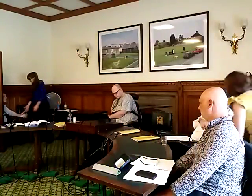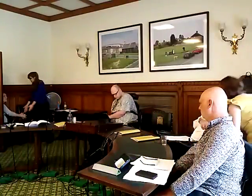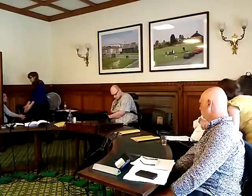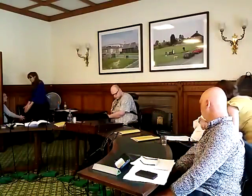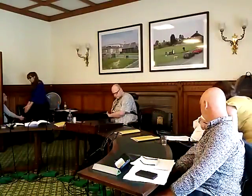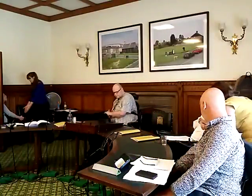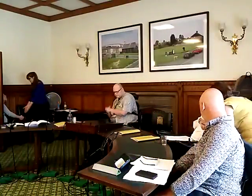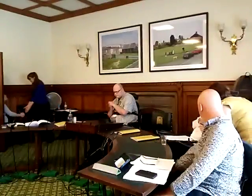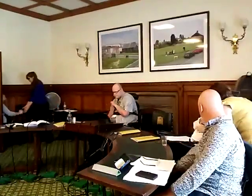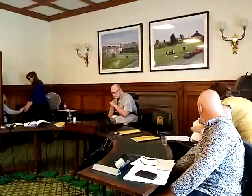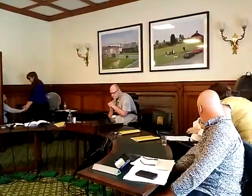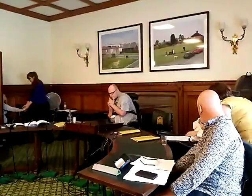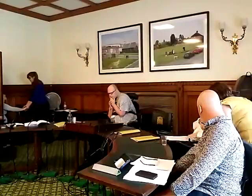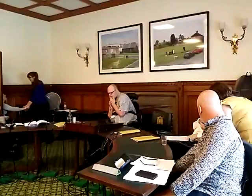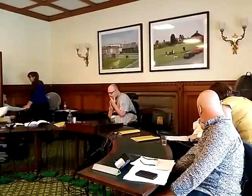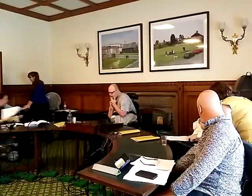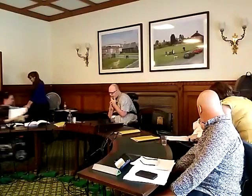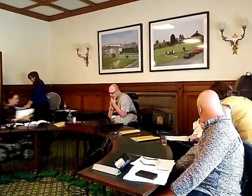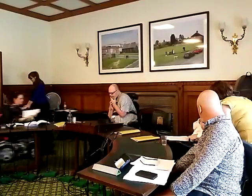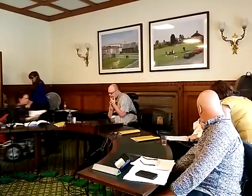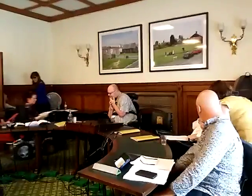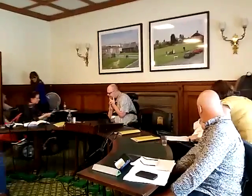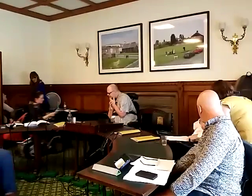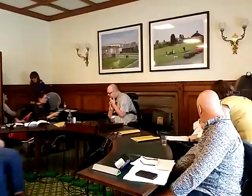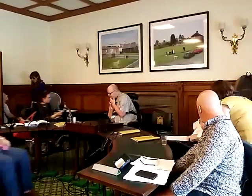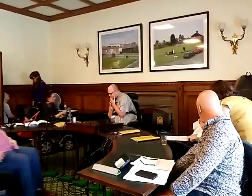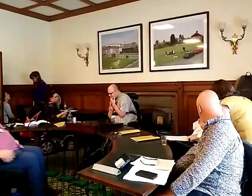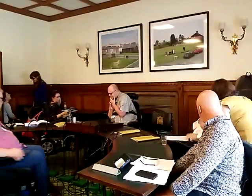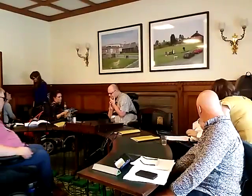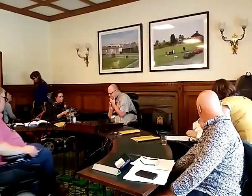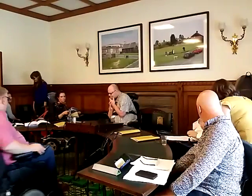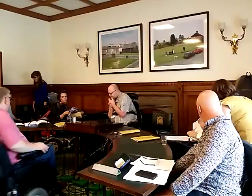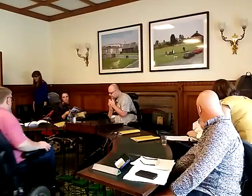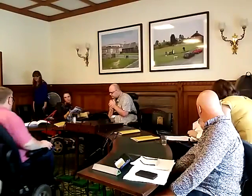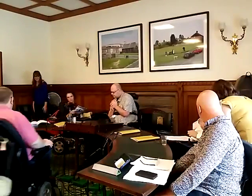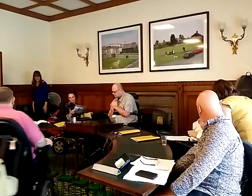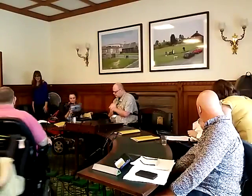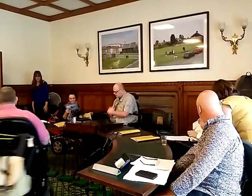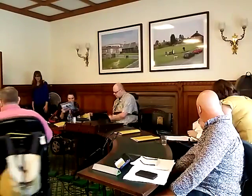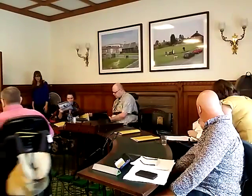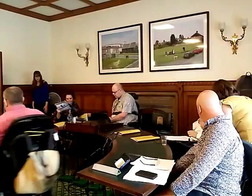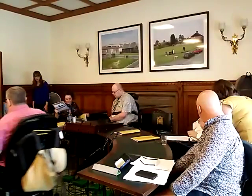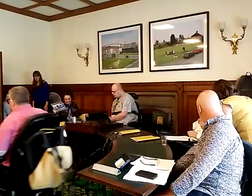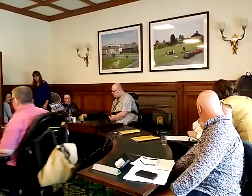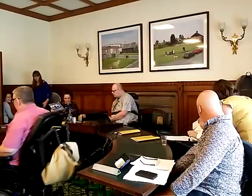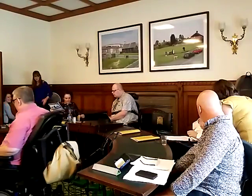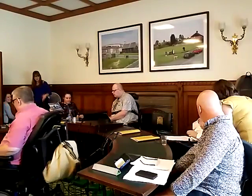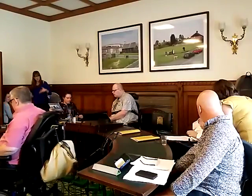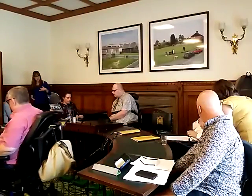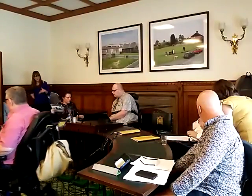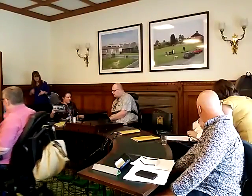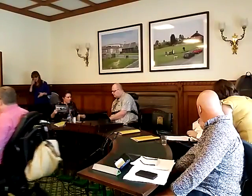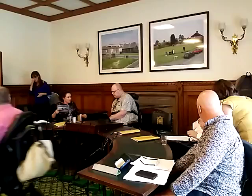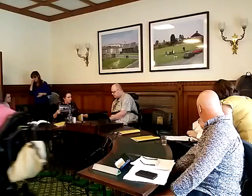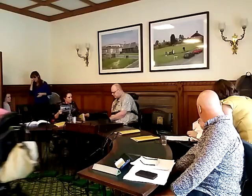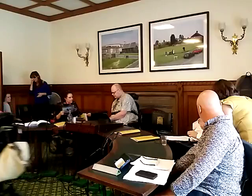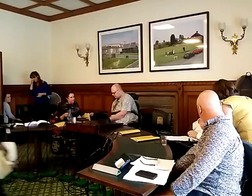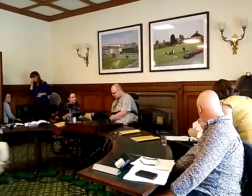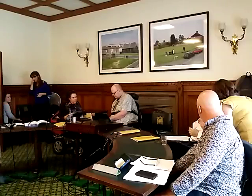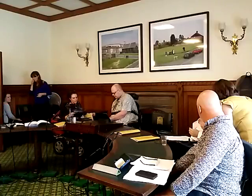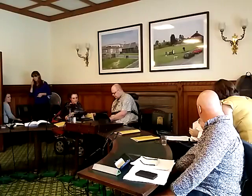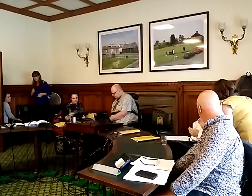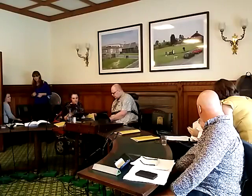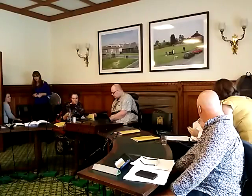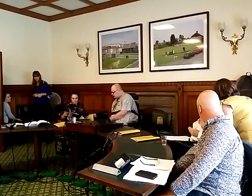Interesting comment. You know, do well. That's one of them. Yeah, we had it too. I'm